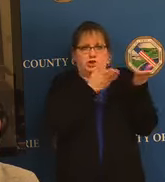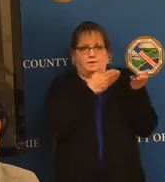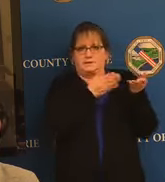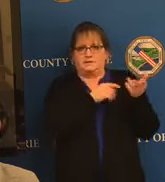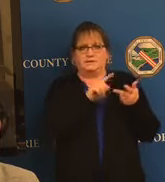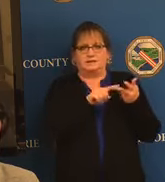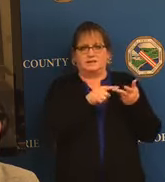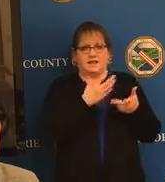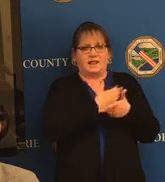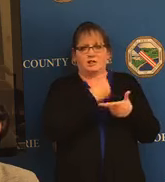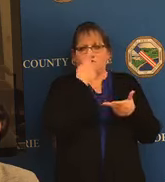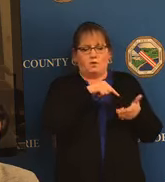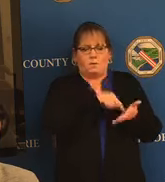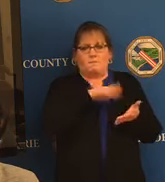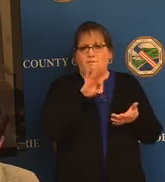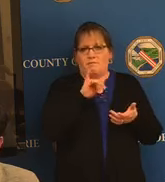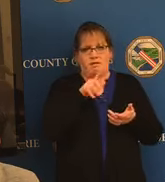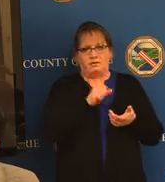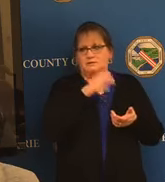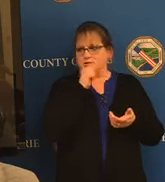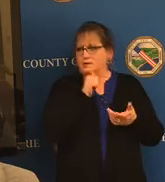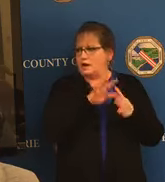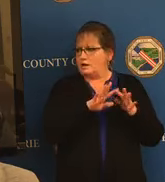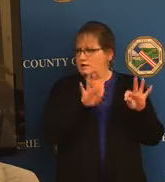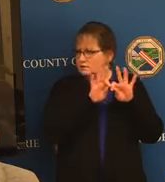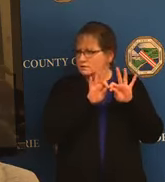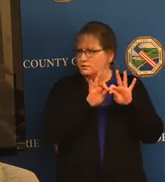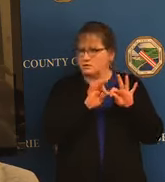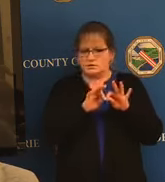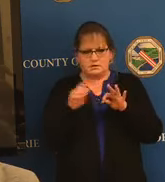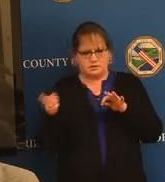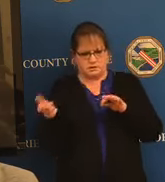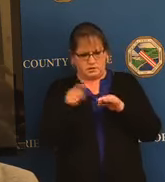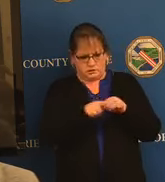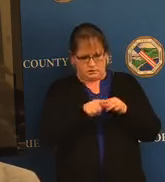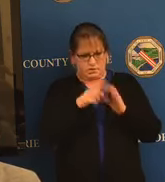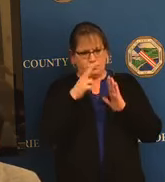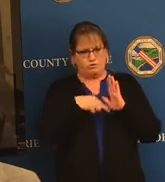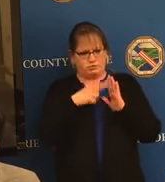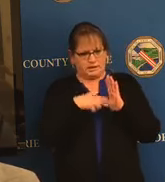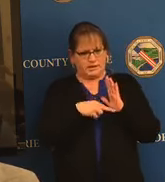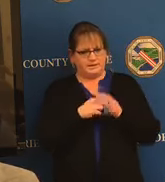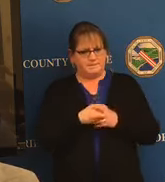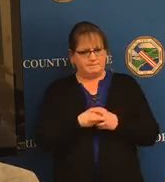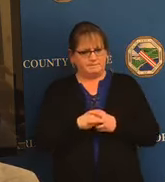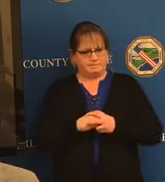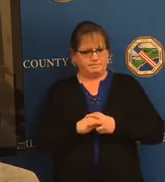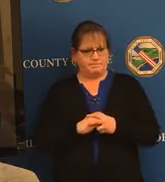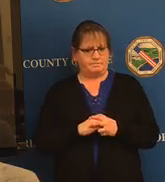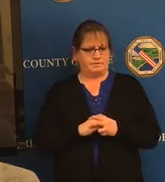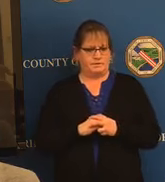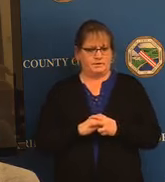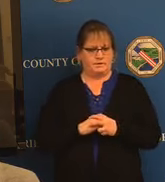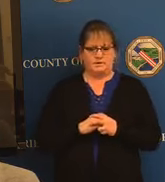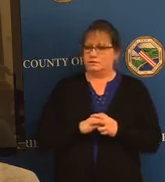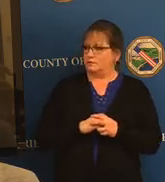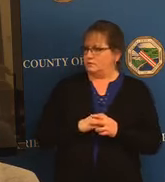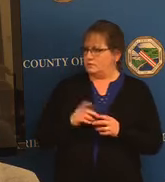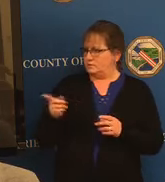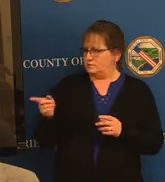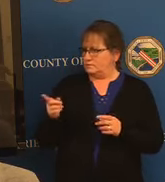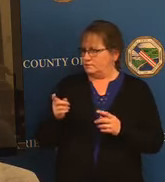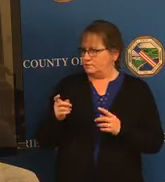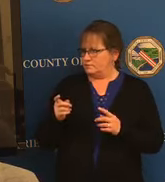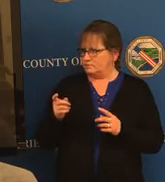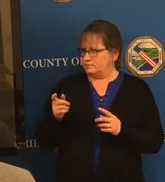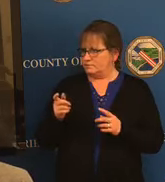item and has not been exempted. So one more question, and then Doctor will read something she has for the public. Okay, here's one